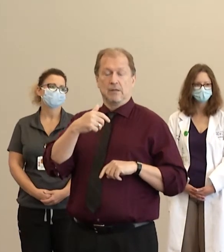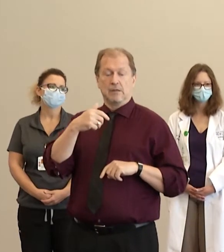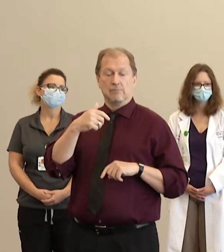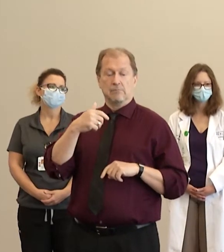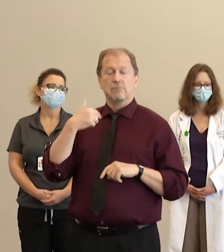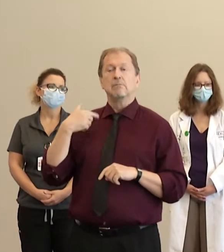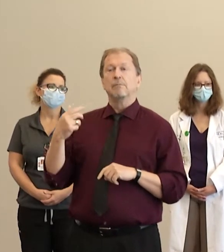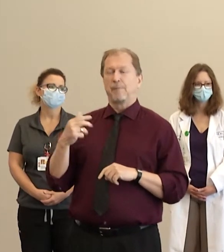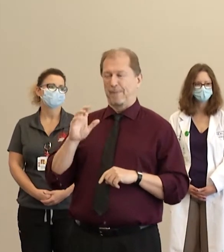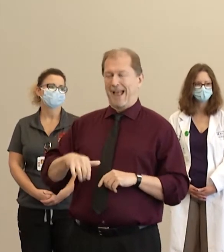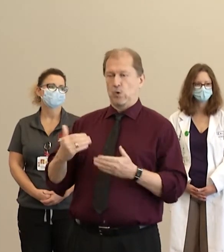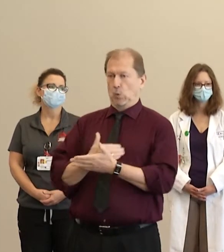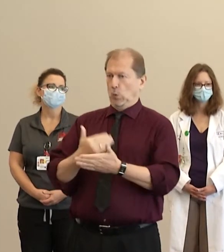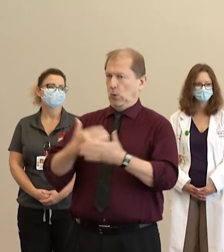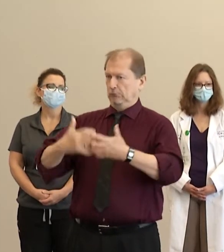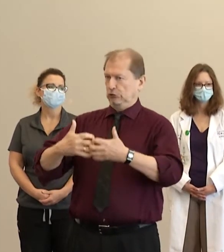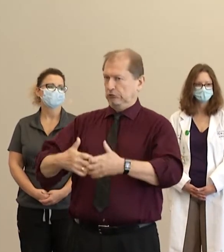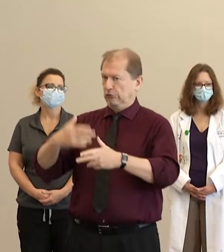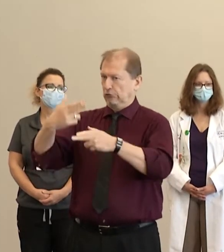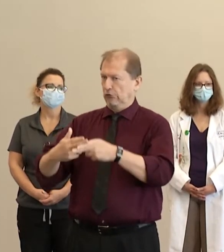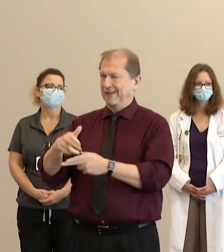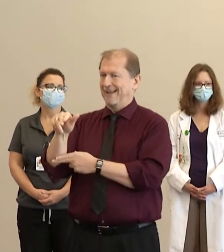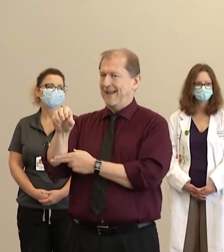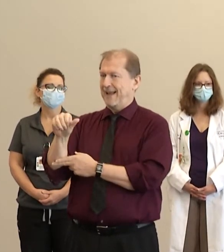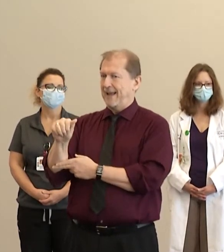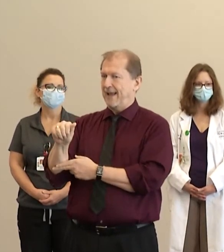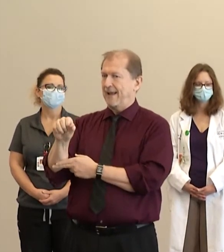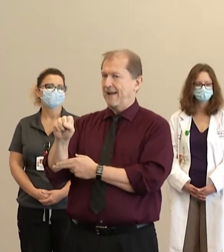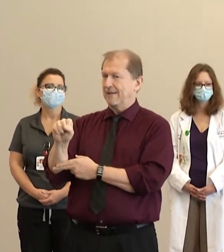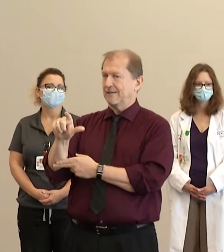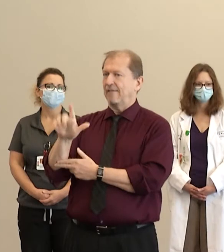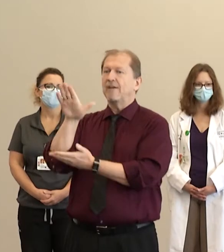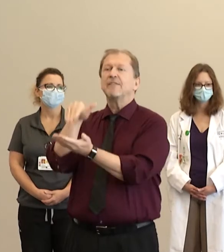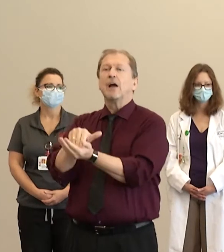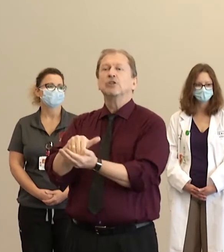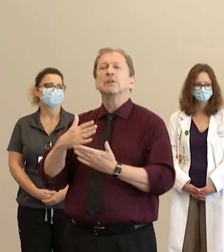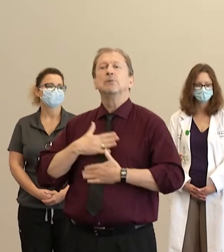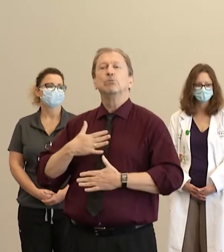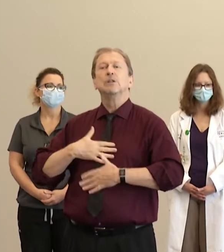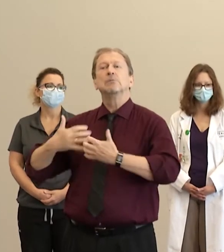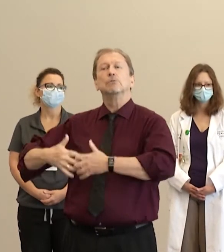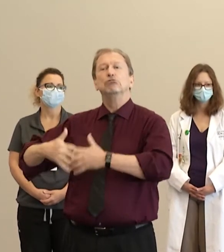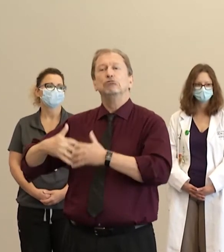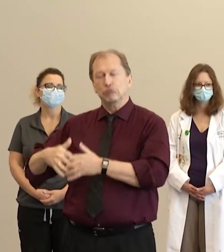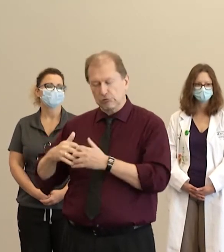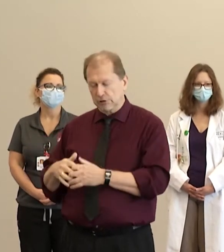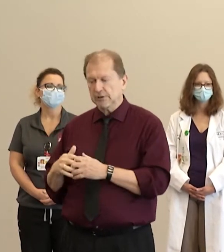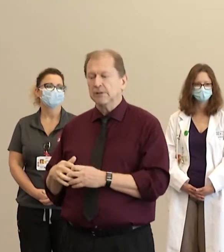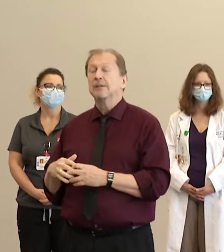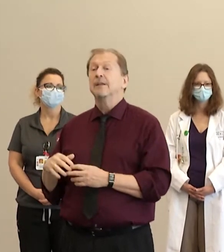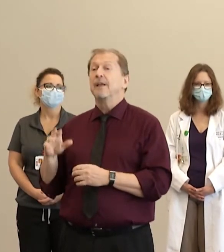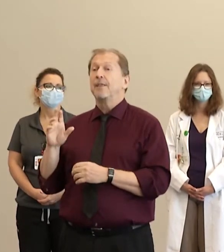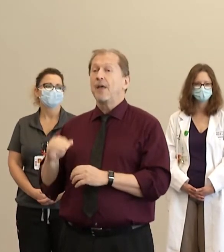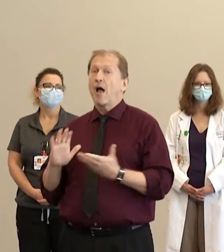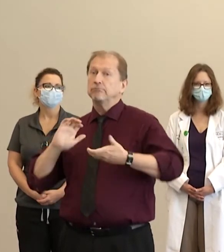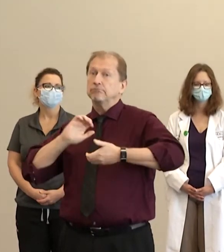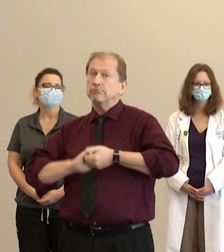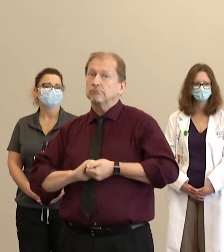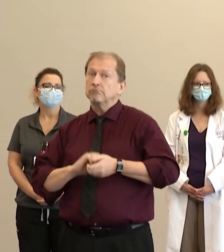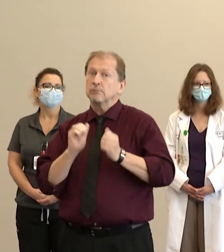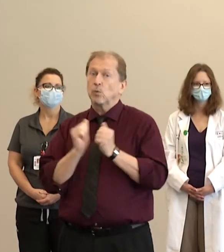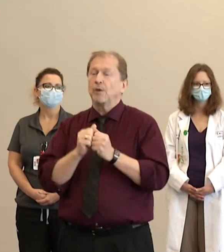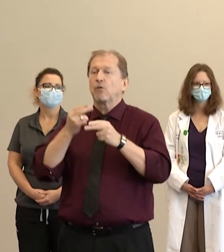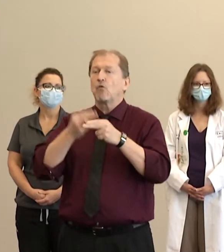using our ASL 5000 breathing simulator to be a part of the mechanical ventilator Milano project. Also,